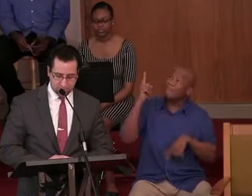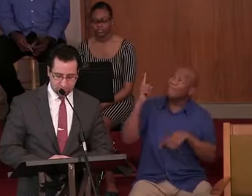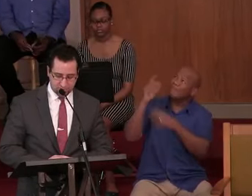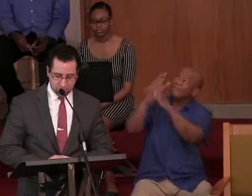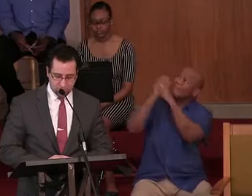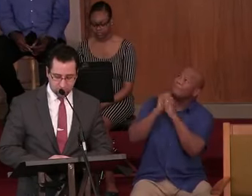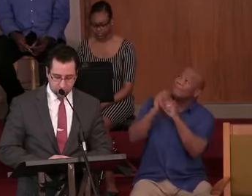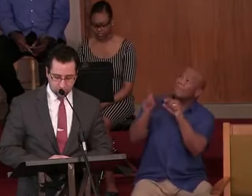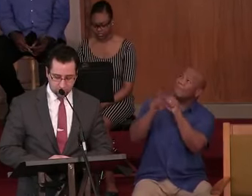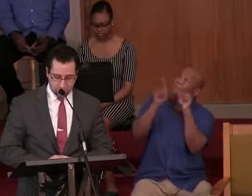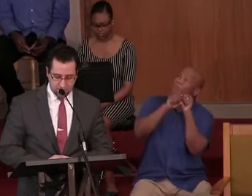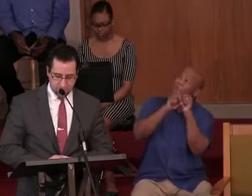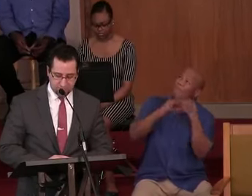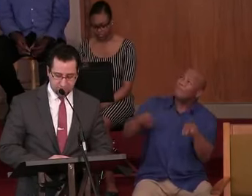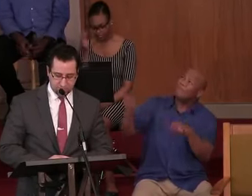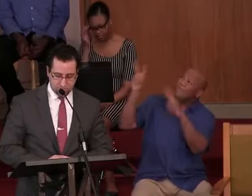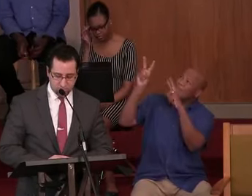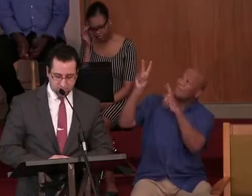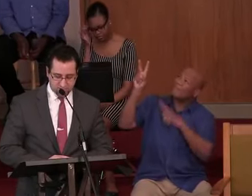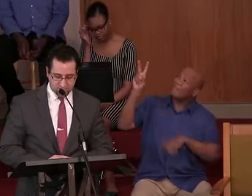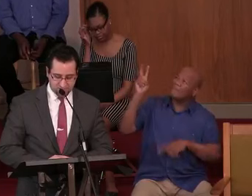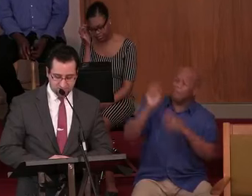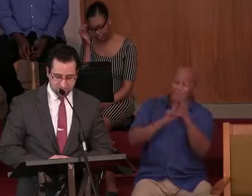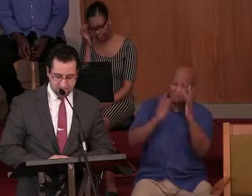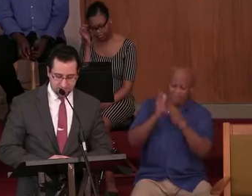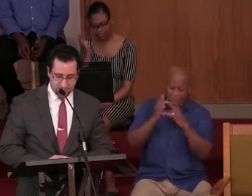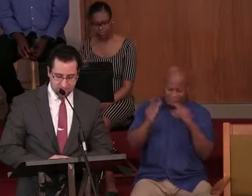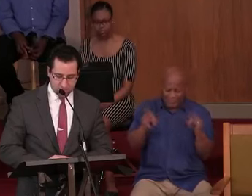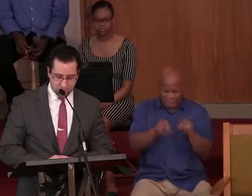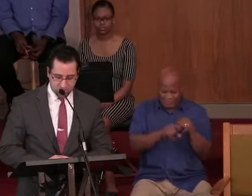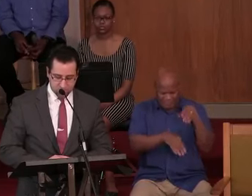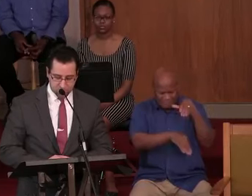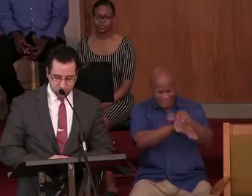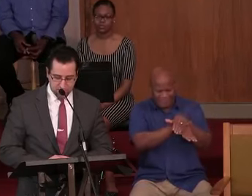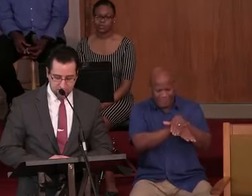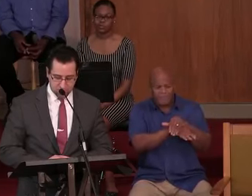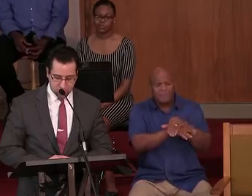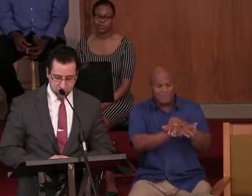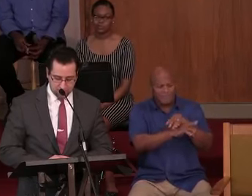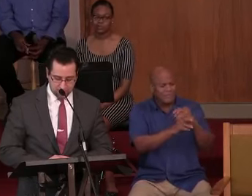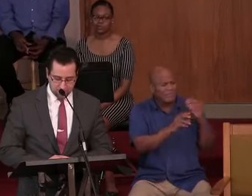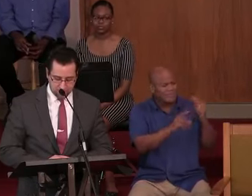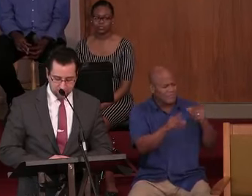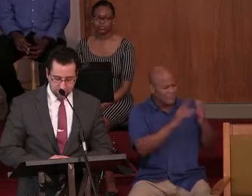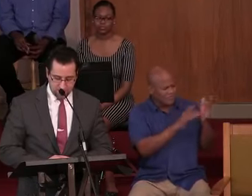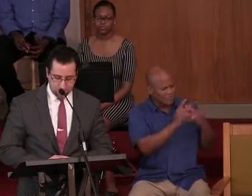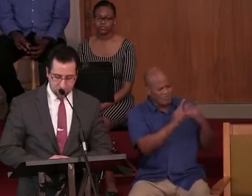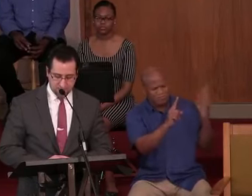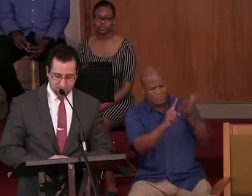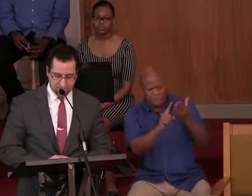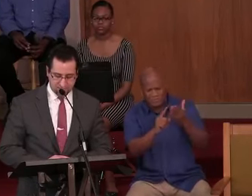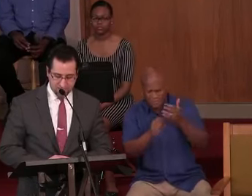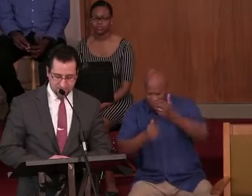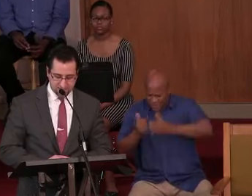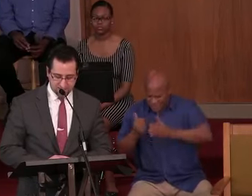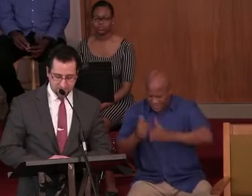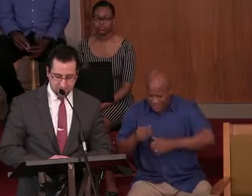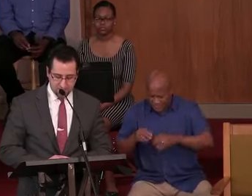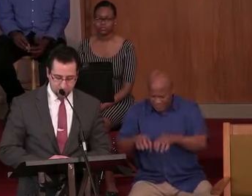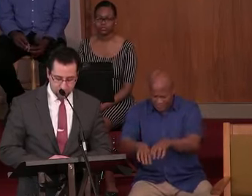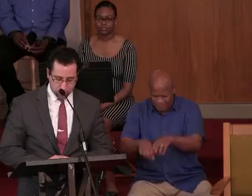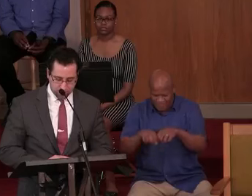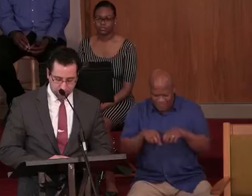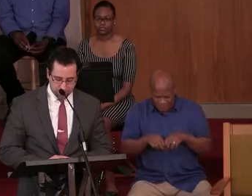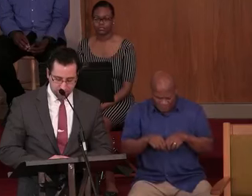also delivered to you, that the Lord Jesus, on the same night in which he was betrayed, took bread. And when he had given thanks,